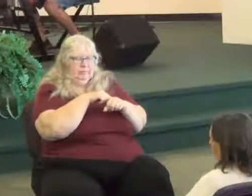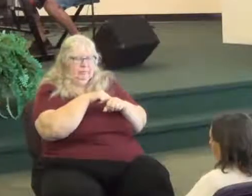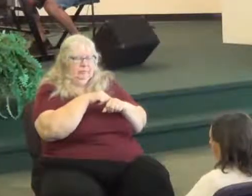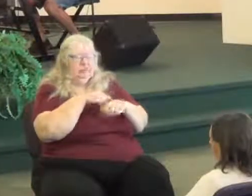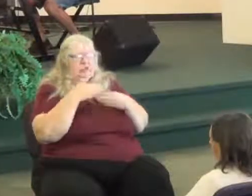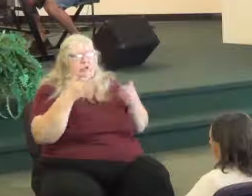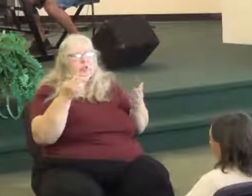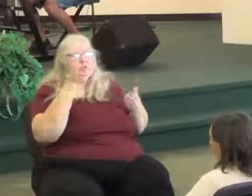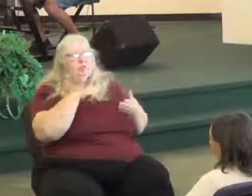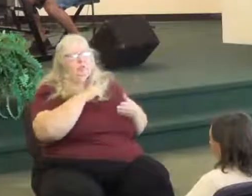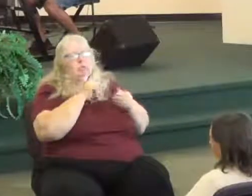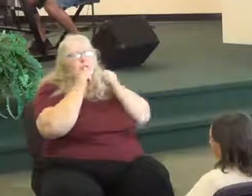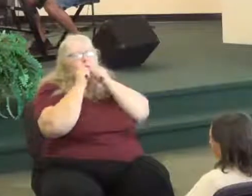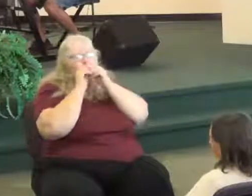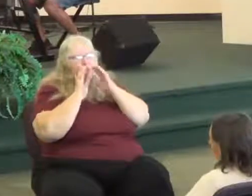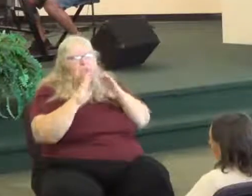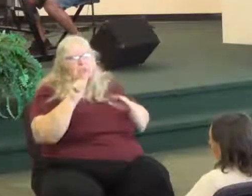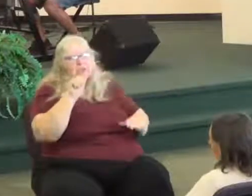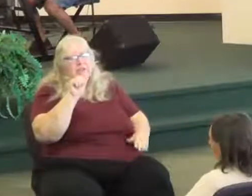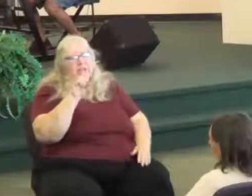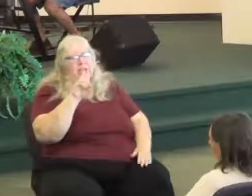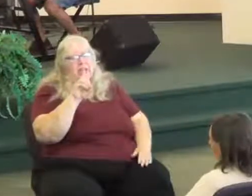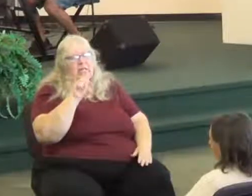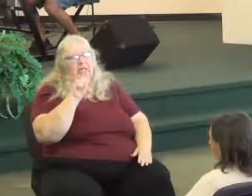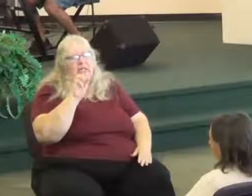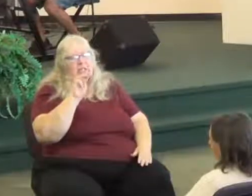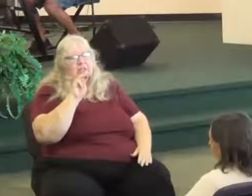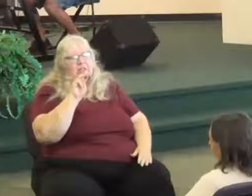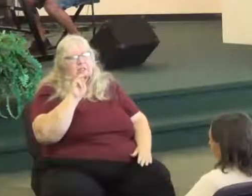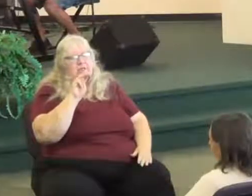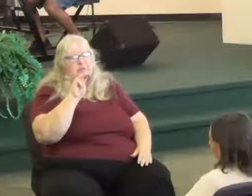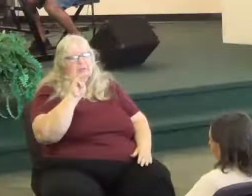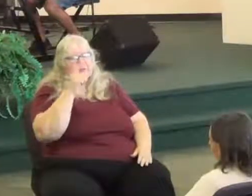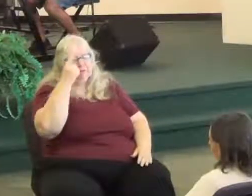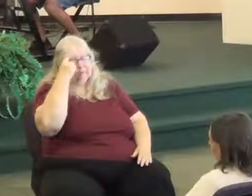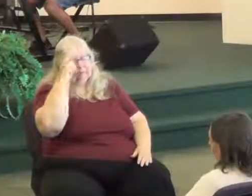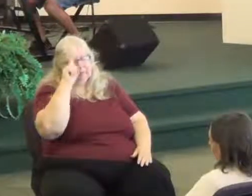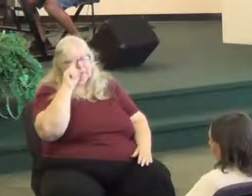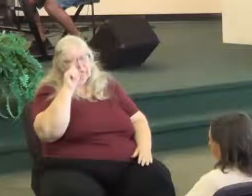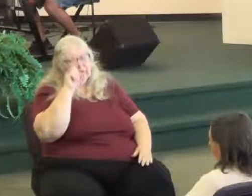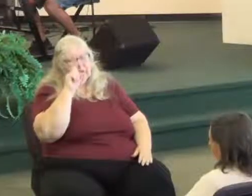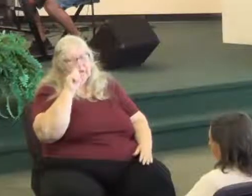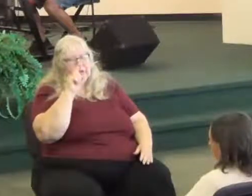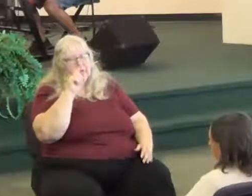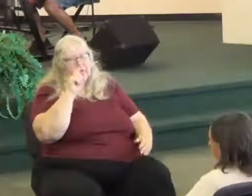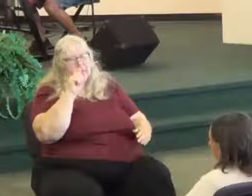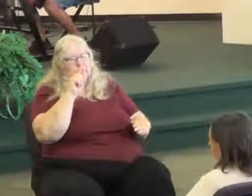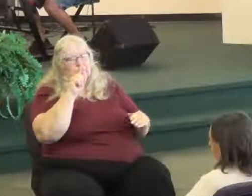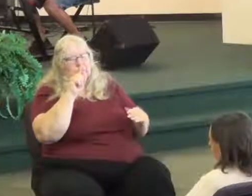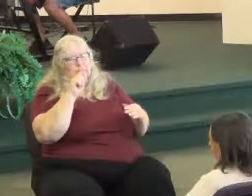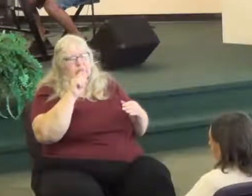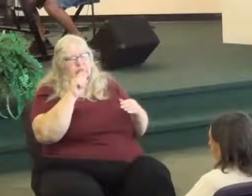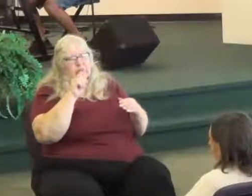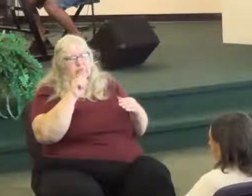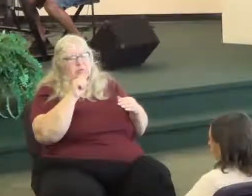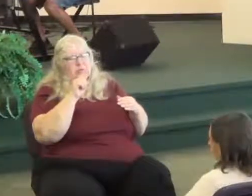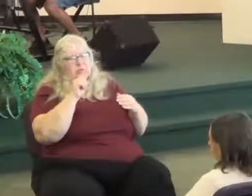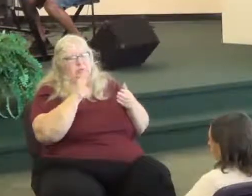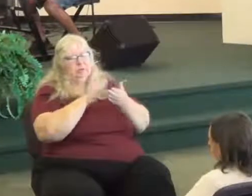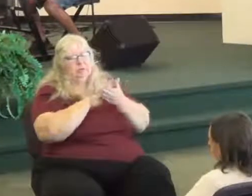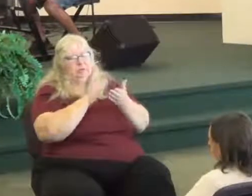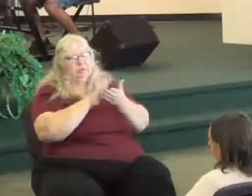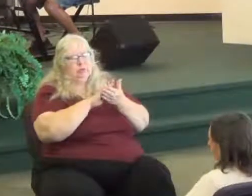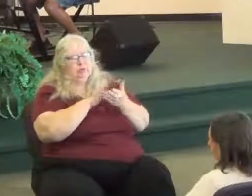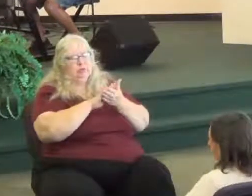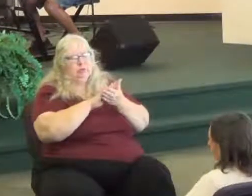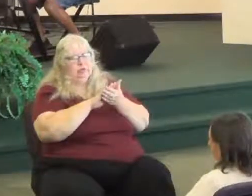So we're going to bless Adam for preaching today. We're not asking for money for that school. We're not asking for money for him. Not